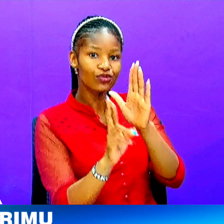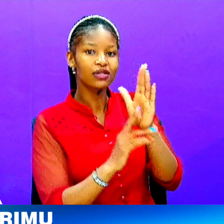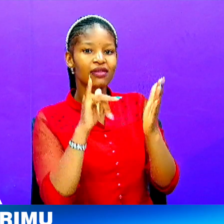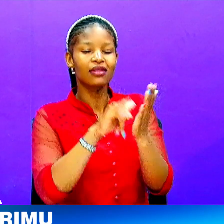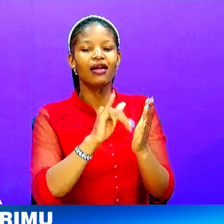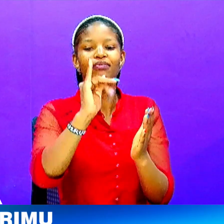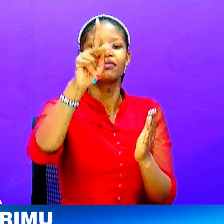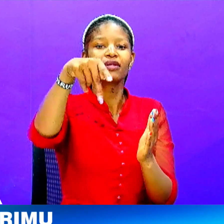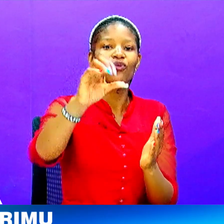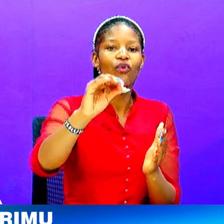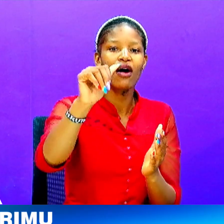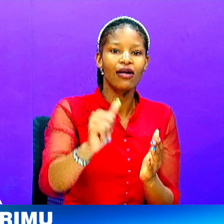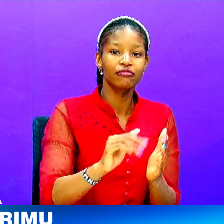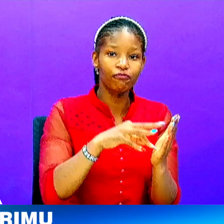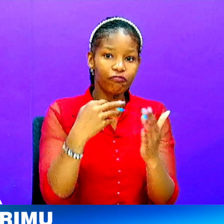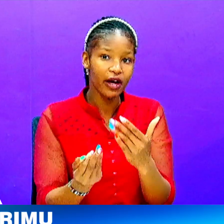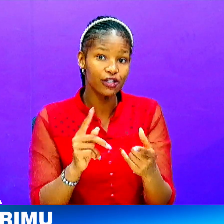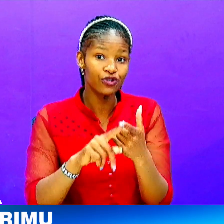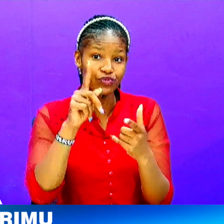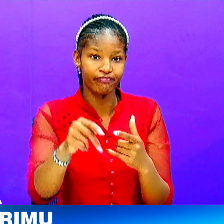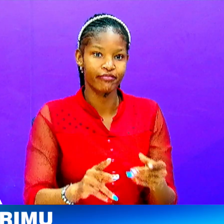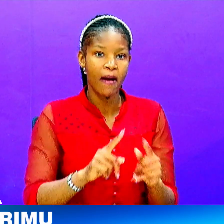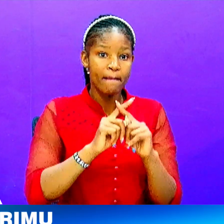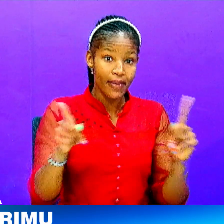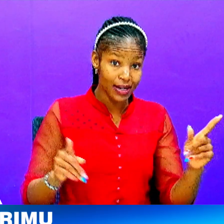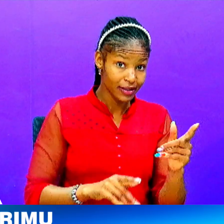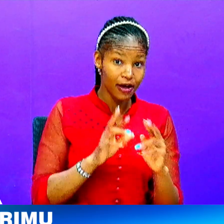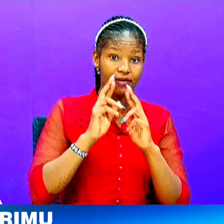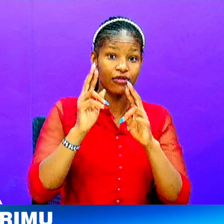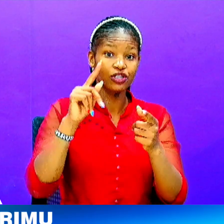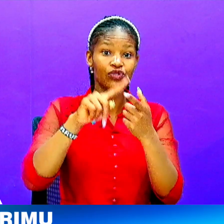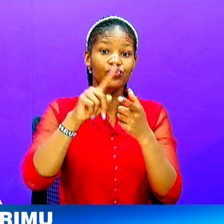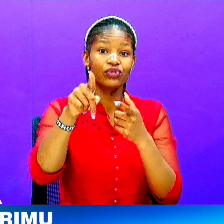of their right to information and accountability.